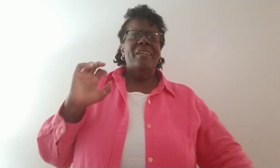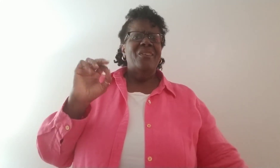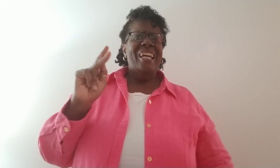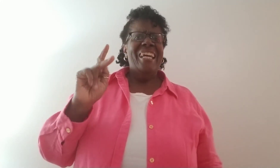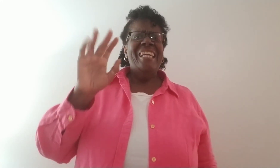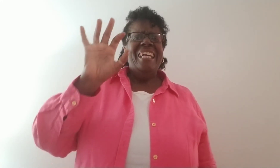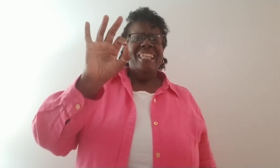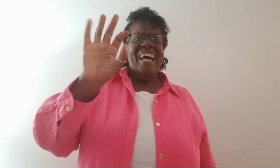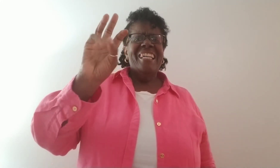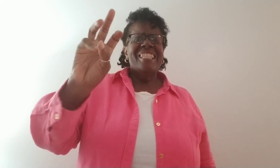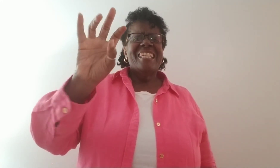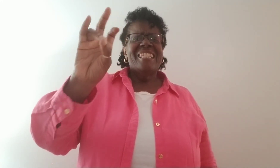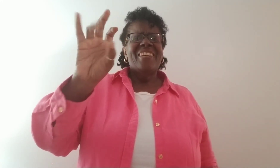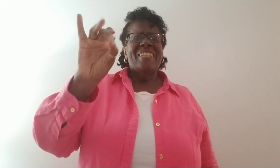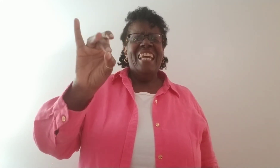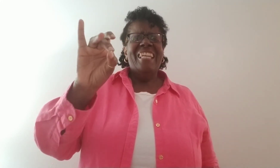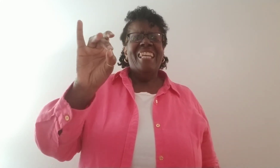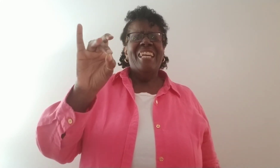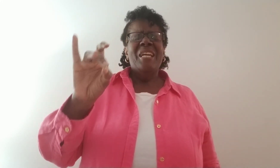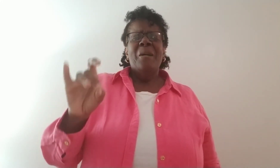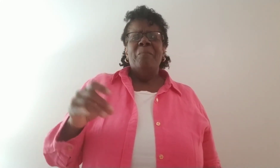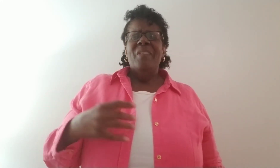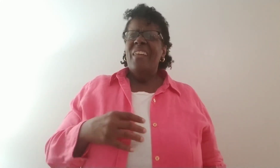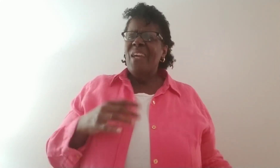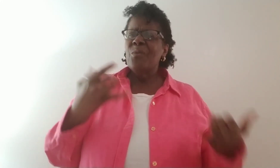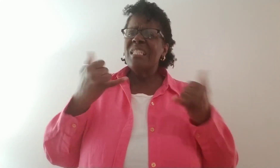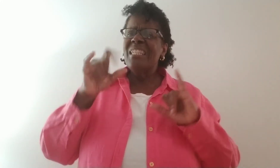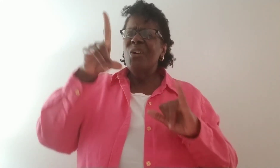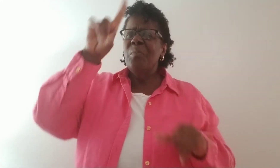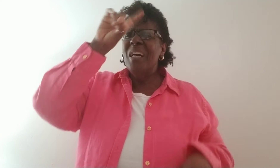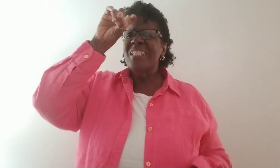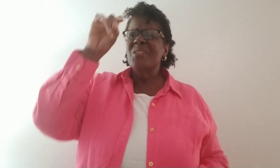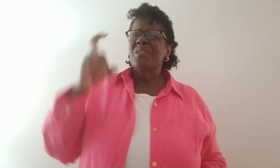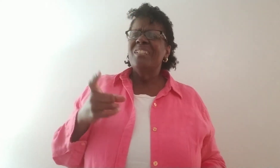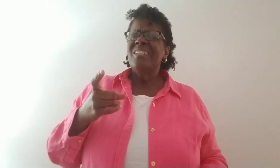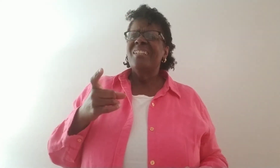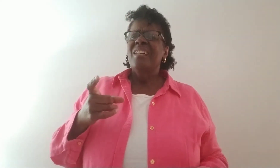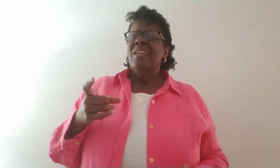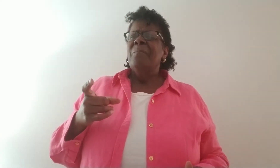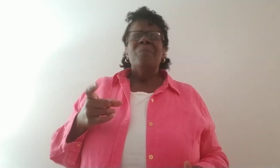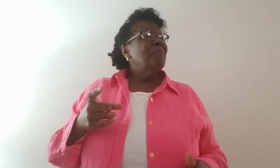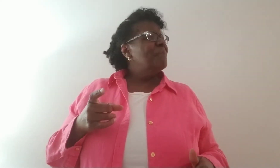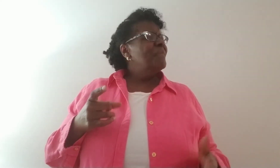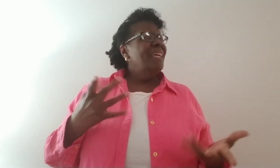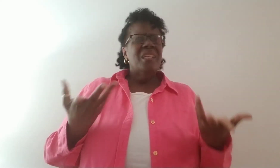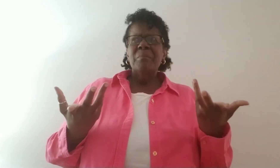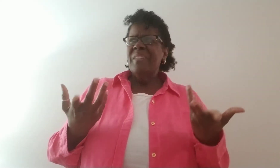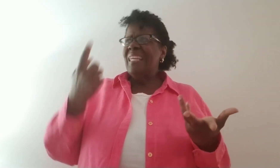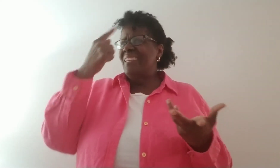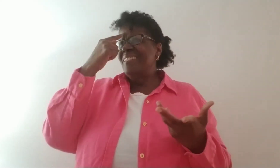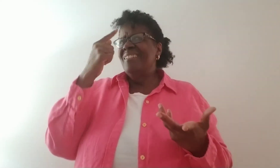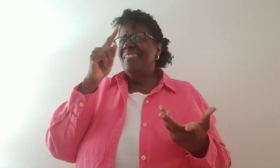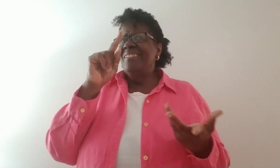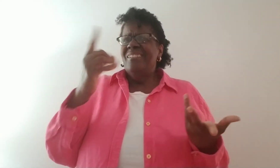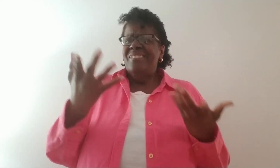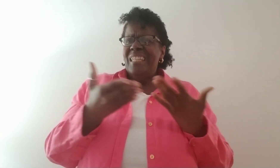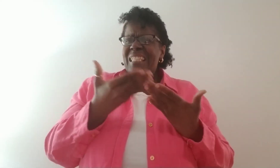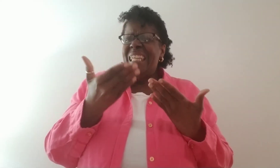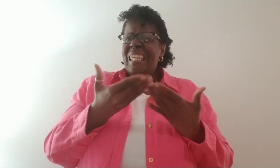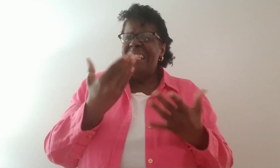okay, 9, 6, 7, 8. And they were still puzzled. And I'm thinking, it's easy,